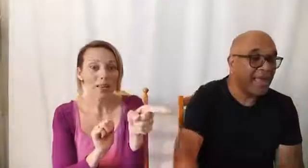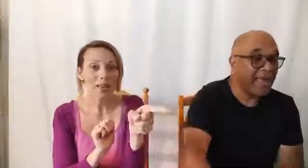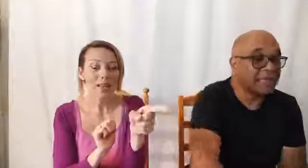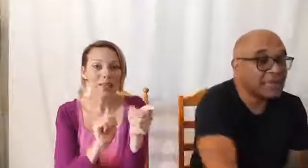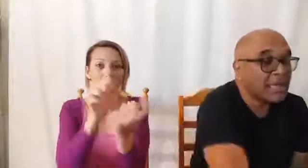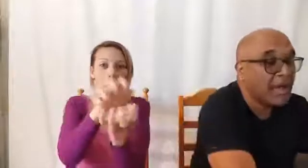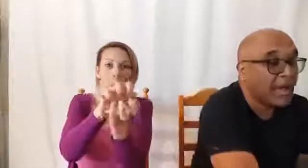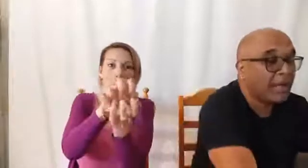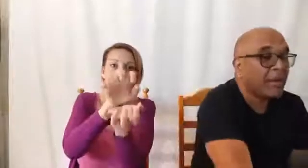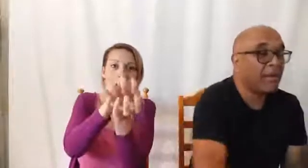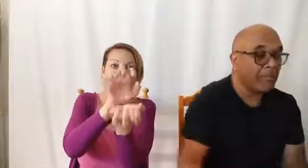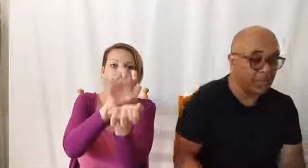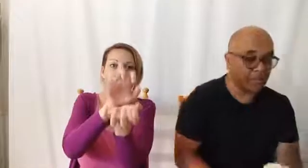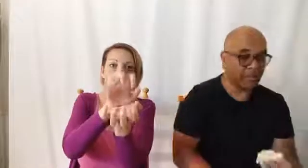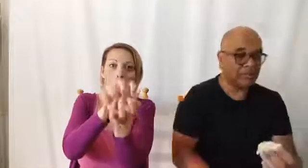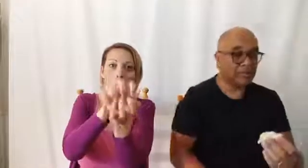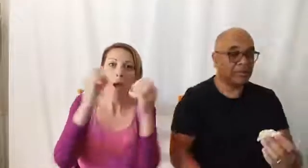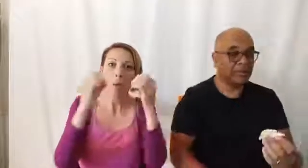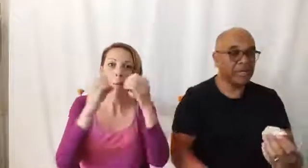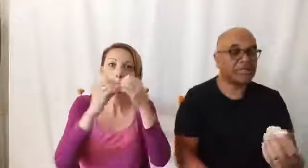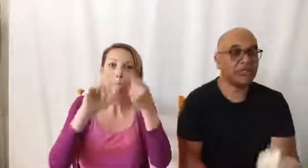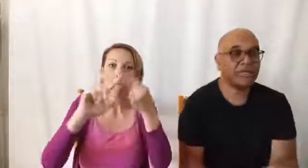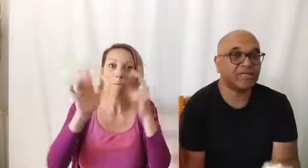and a barnacle is a creature